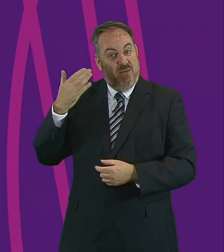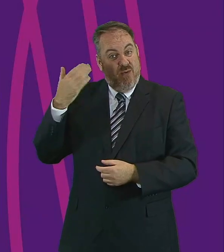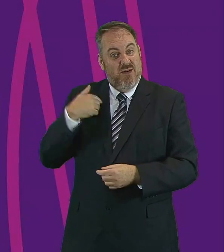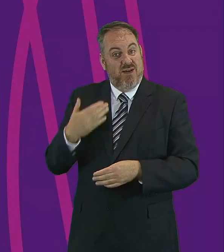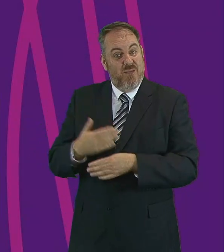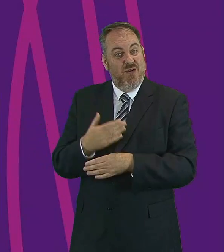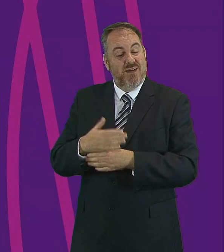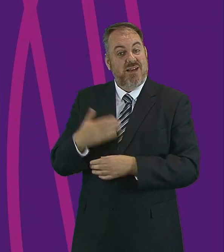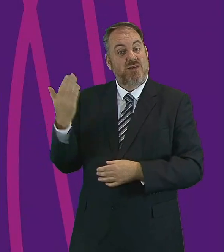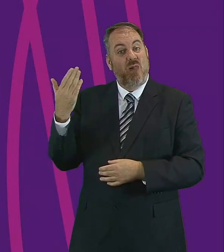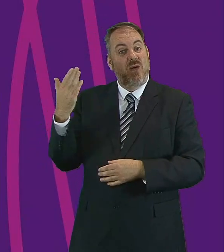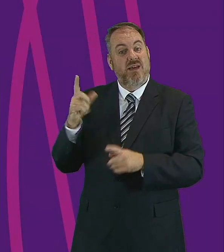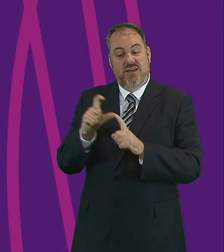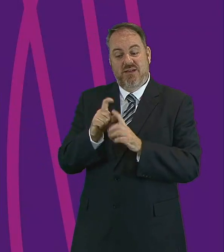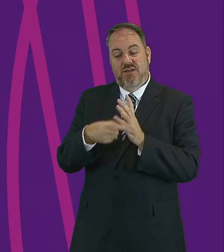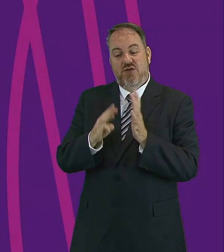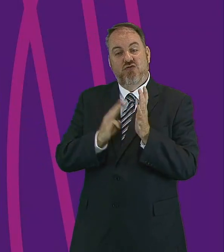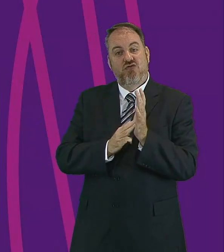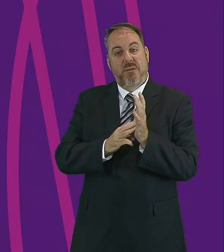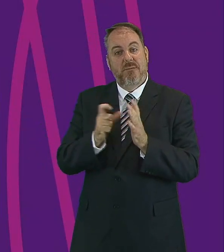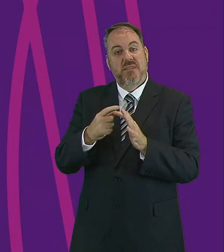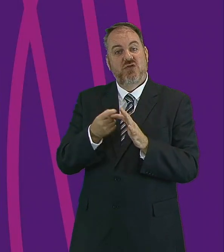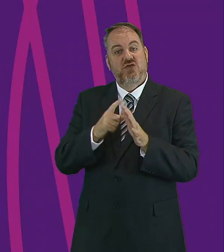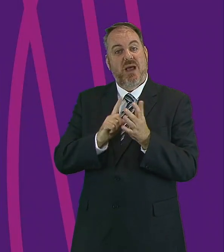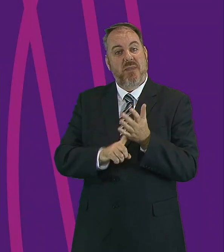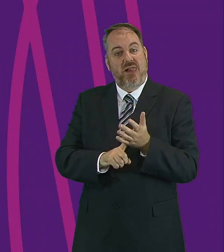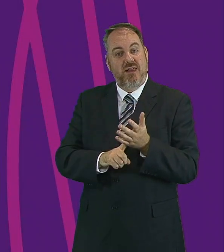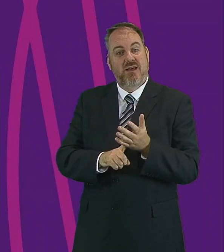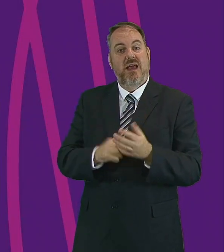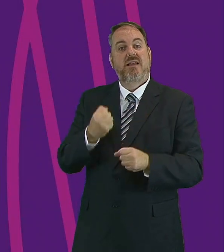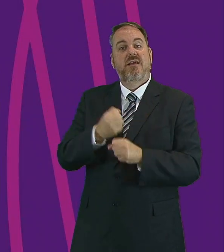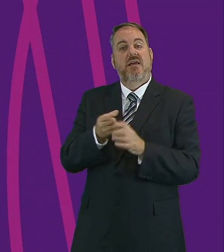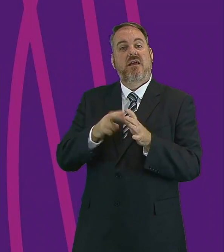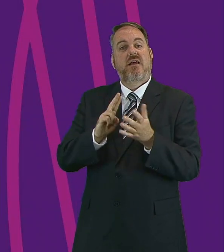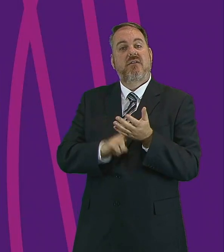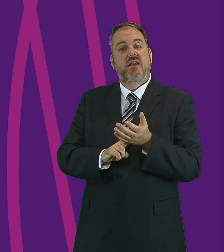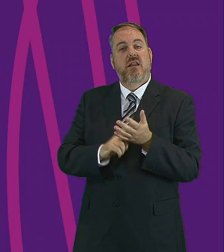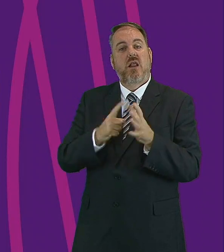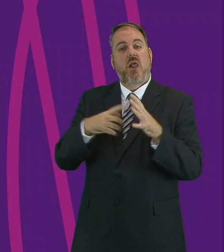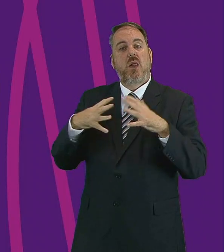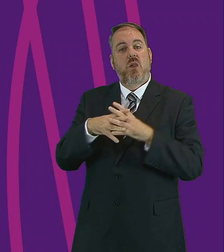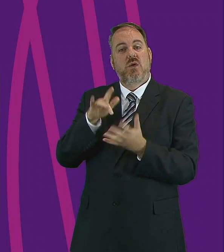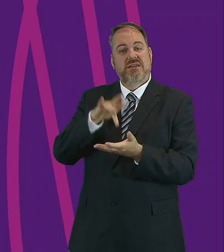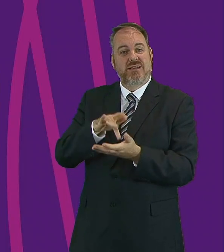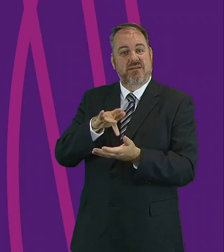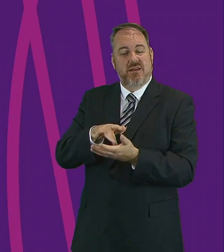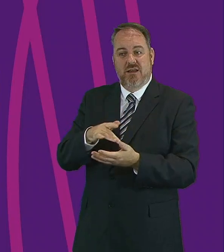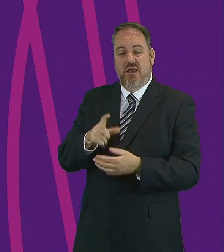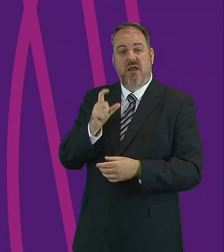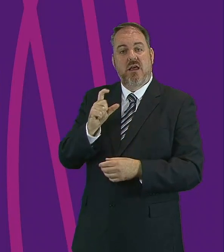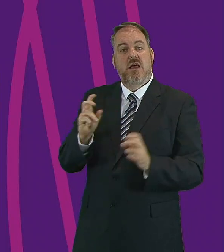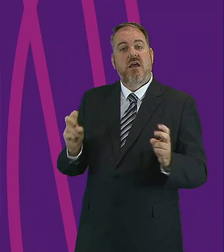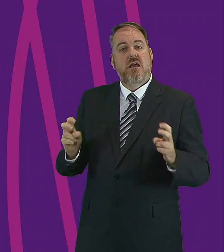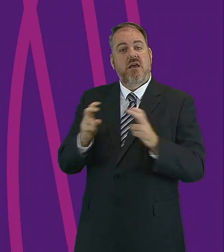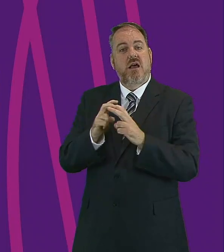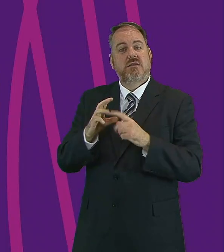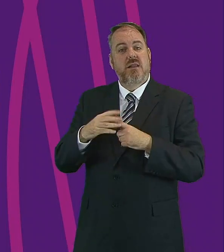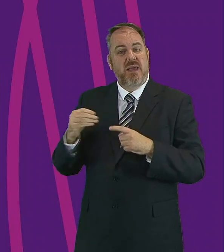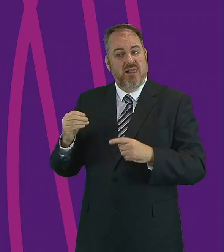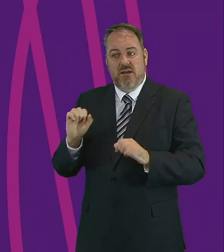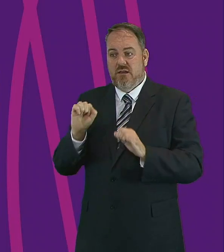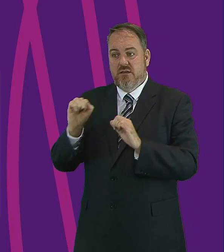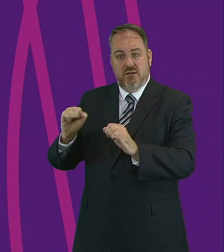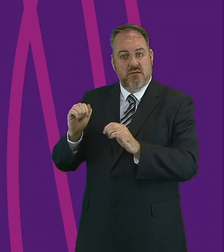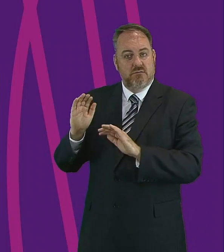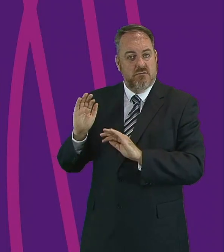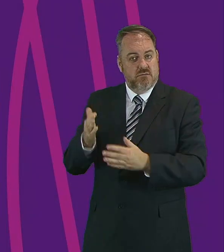lawyer in Drumchapel Law and Money Advice Centre. Govan Law Centre is in my constituency. Castlemilk Law Centre has services